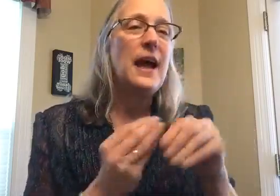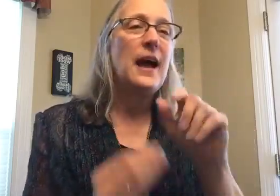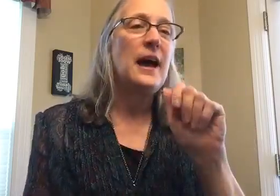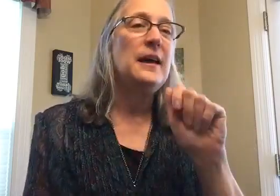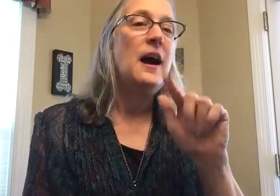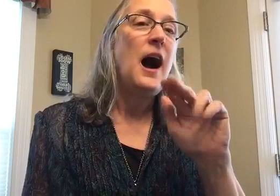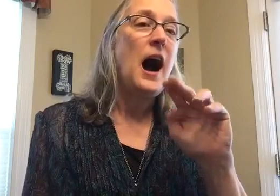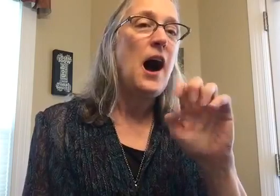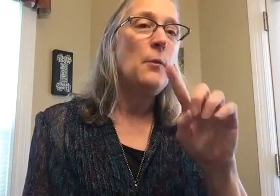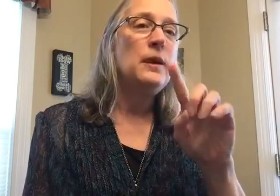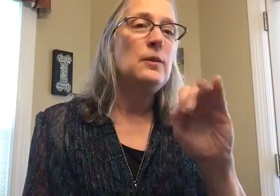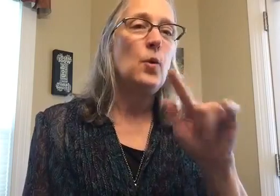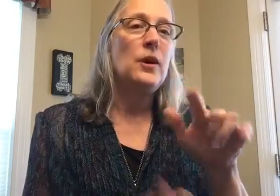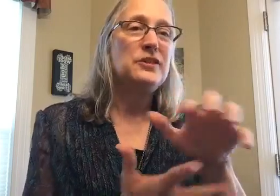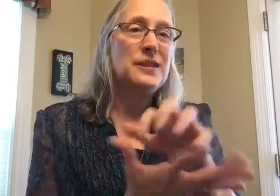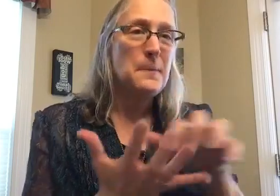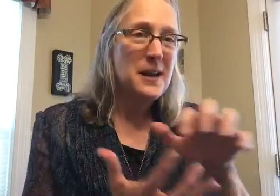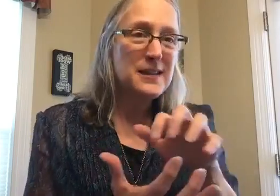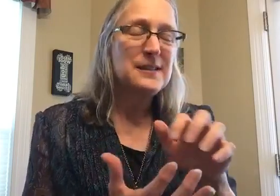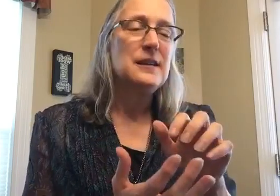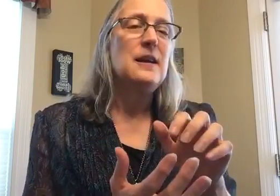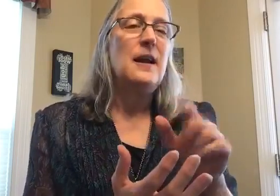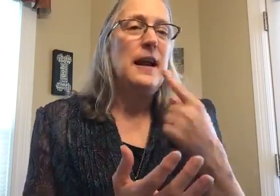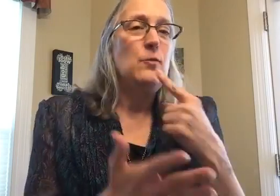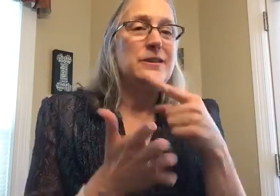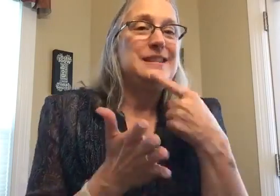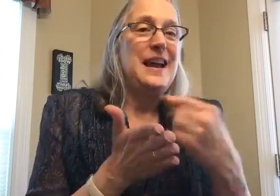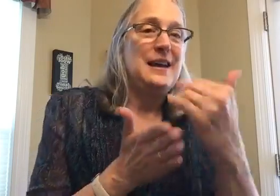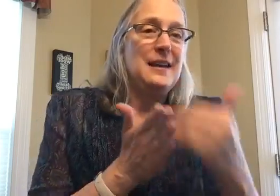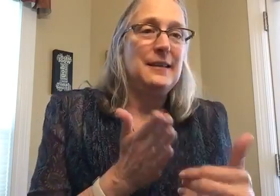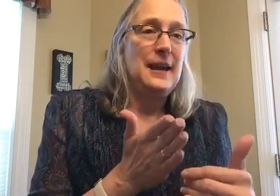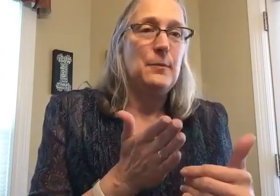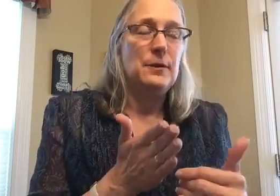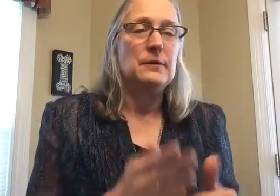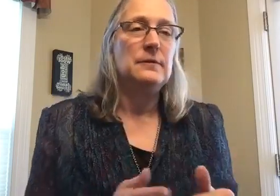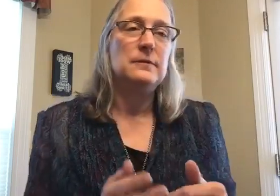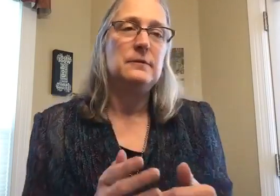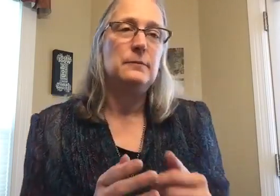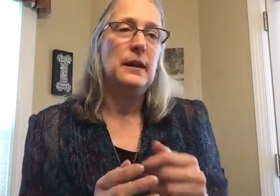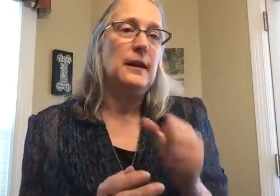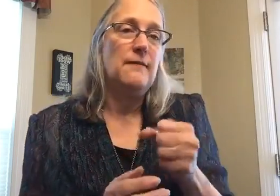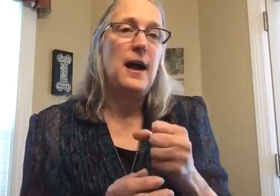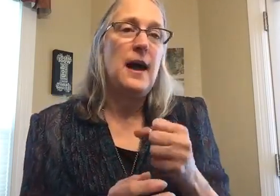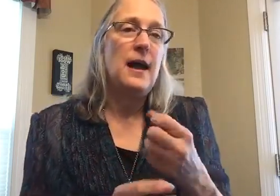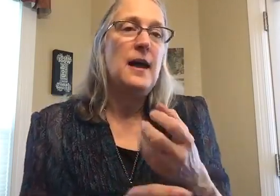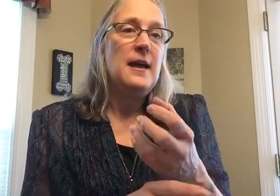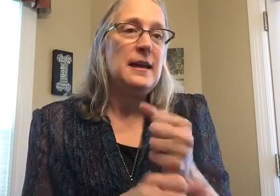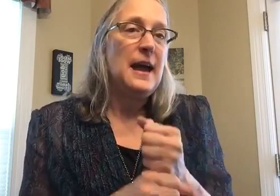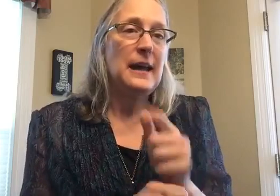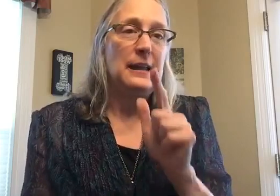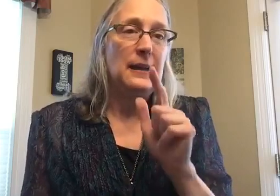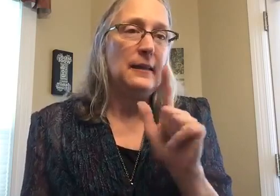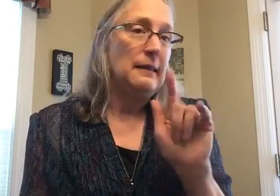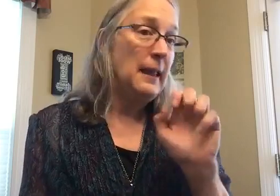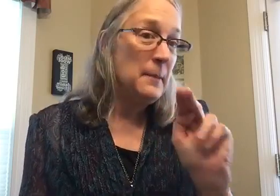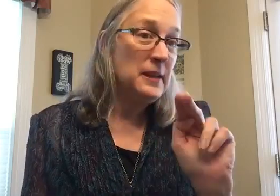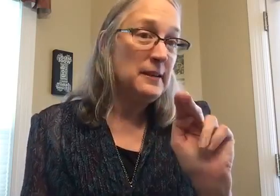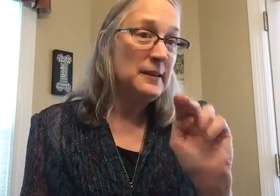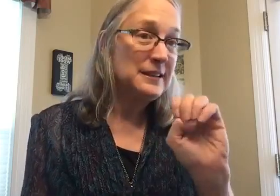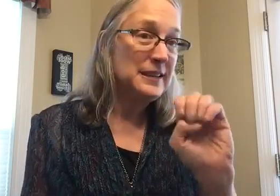add almond oil to the mix, it will say it on the label. But like if I get lemon essential